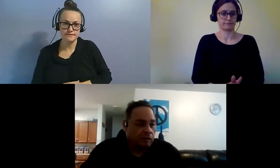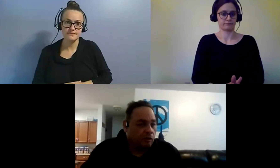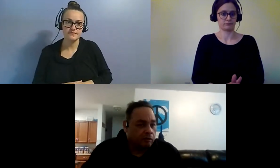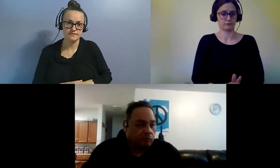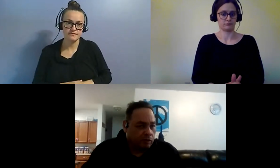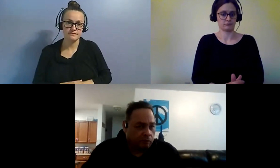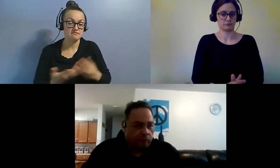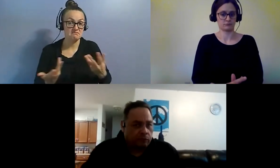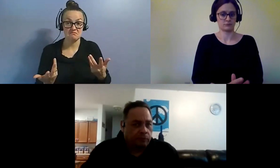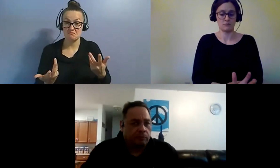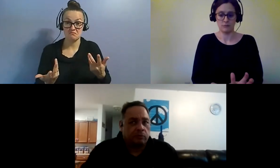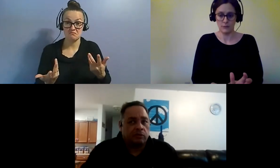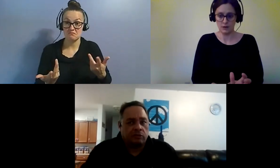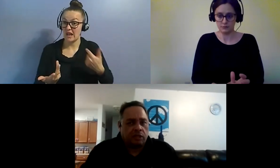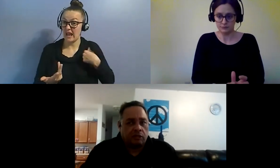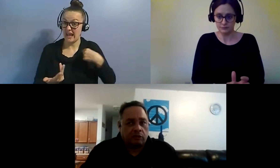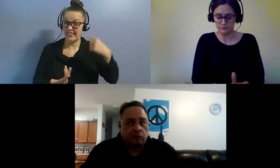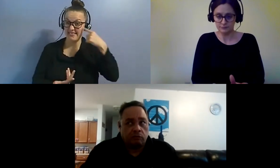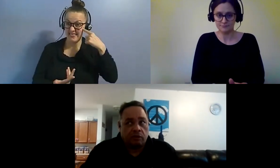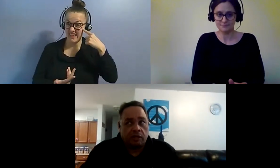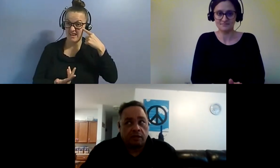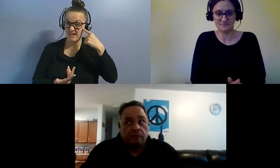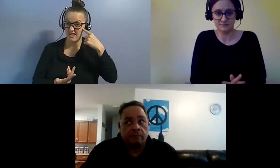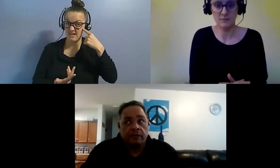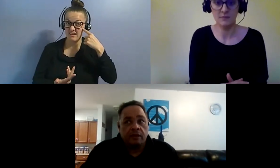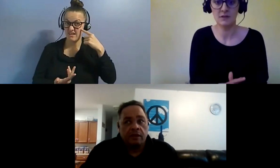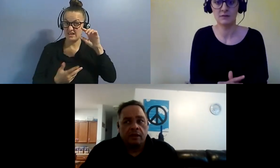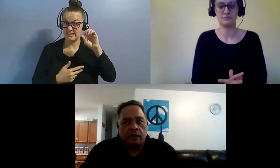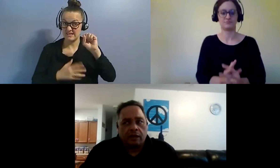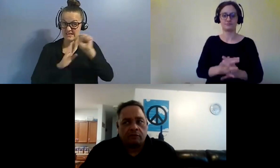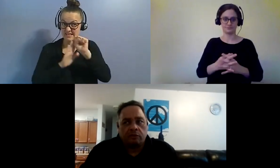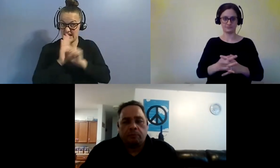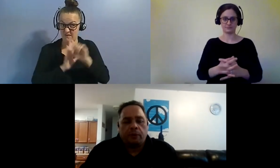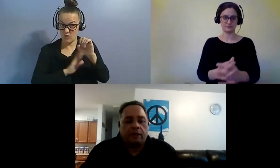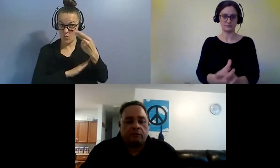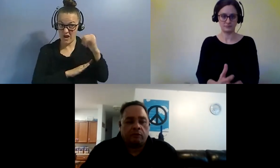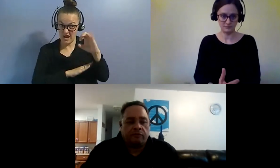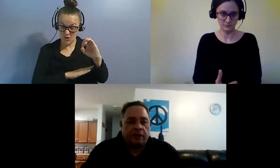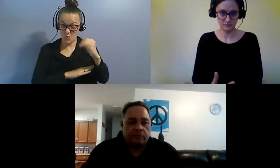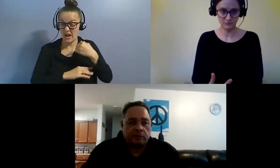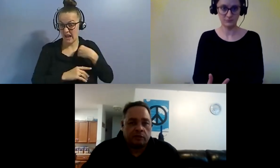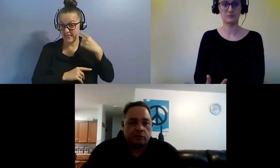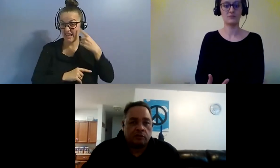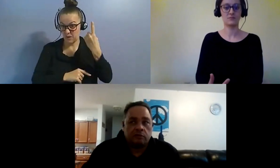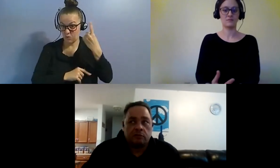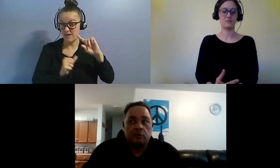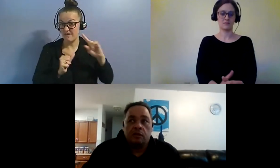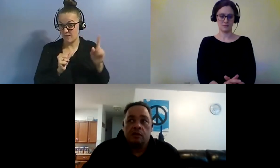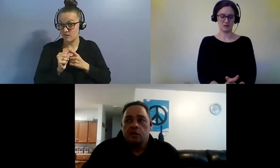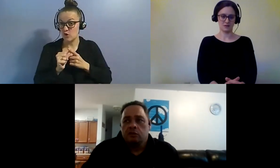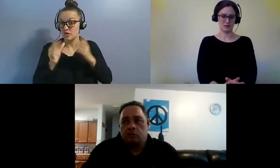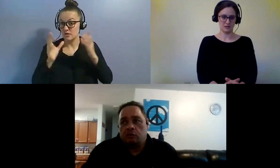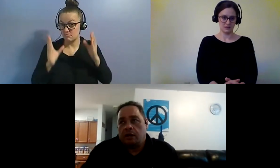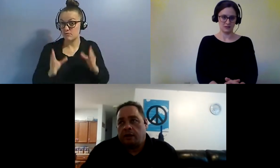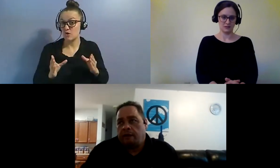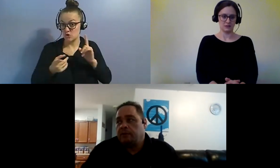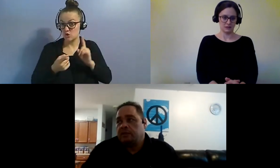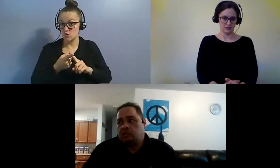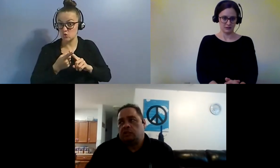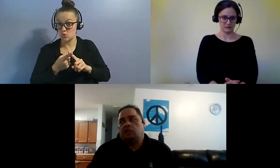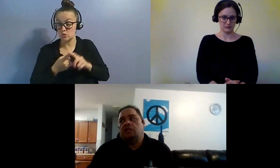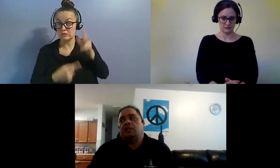as I know, I was one of the first people in the state to do that and actually pass all 5 sections. So I